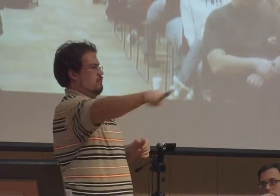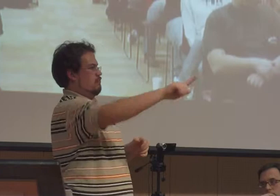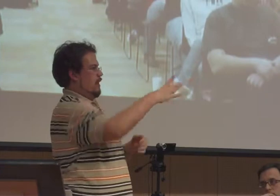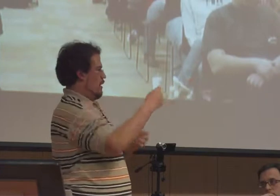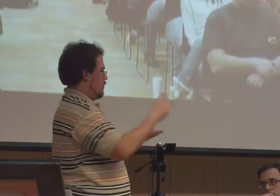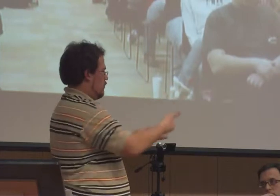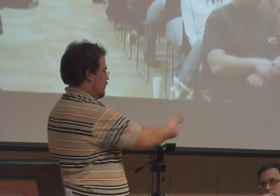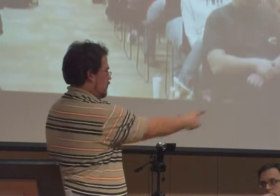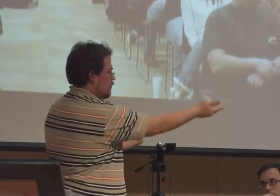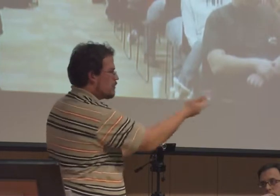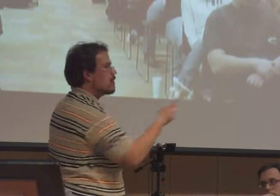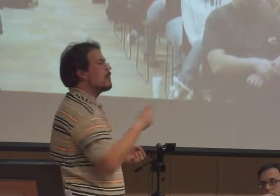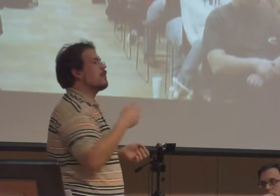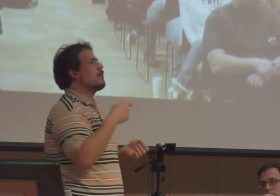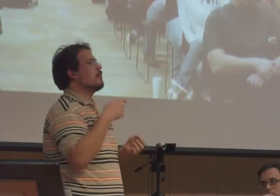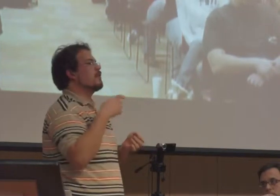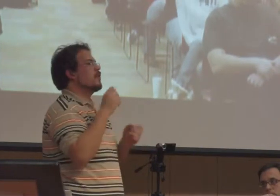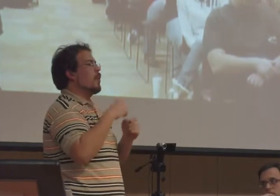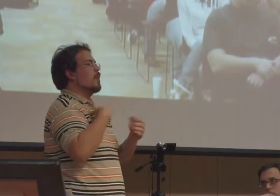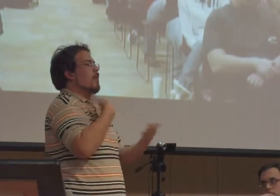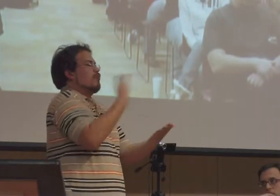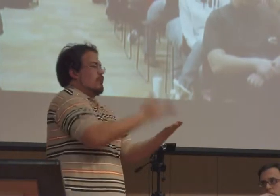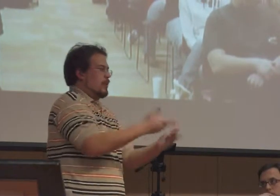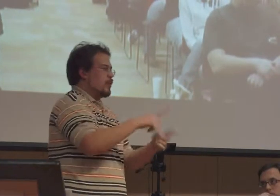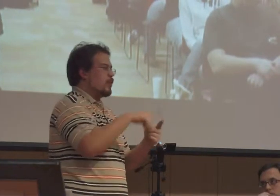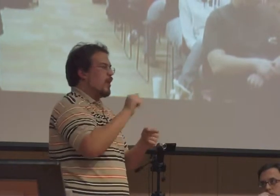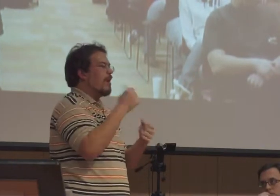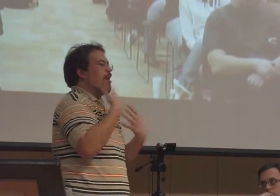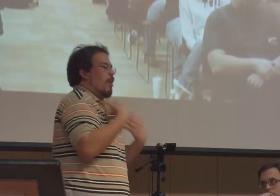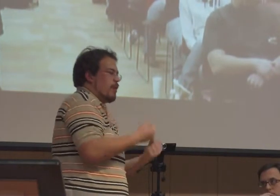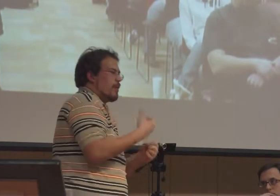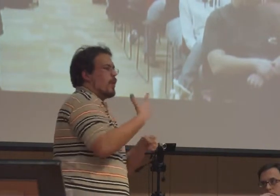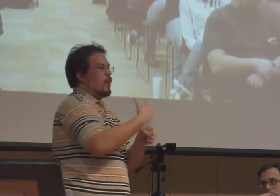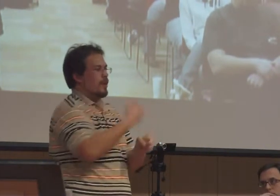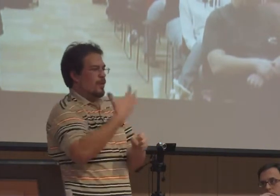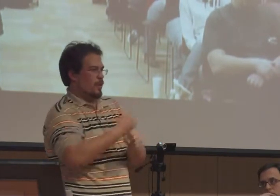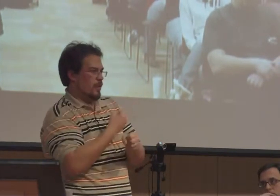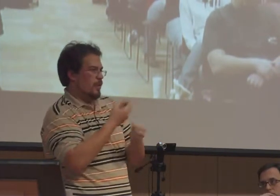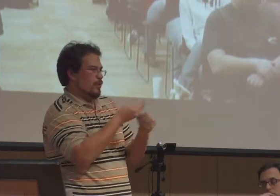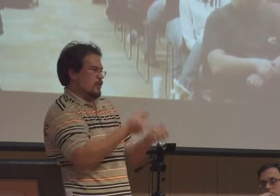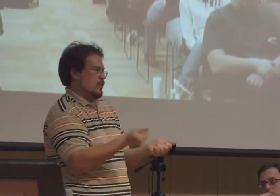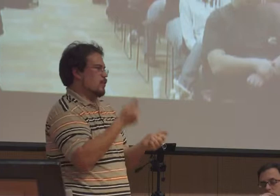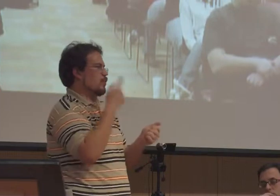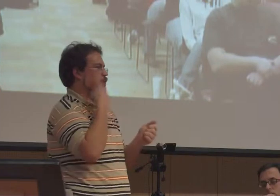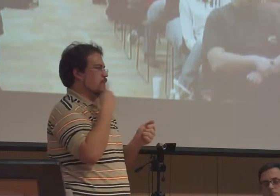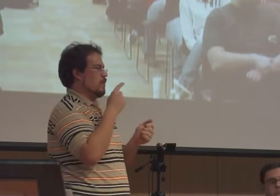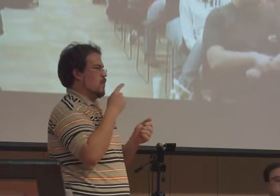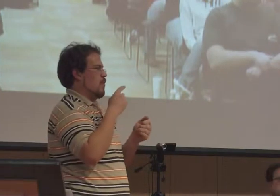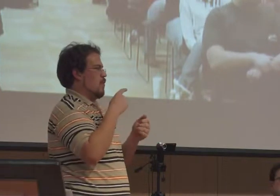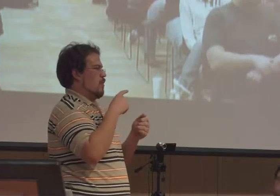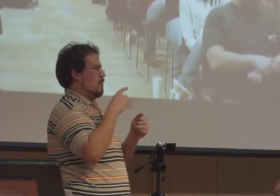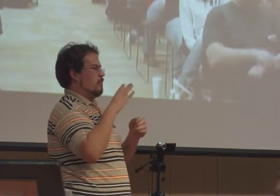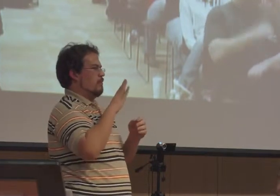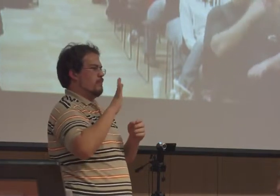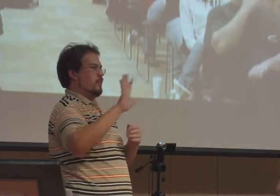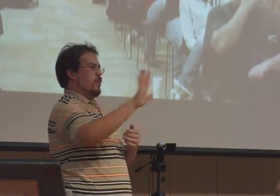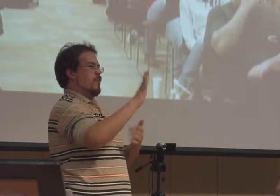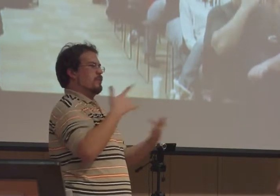wanted to have a healthy conversation between both the students and the administrators. In the end, we want this to be a